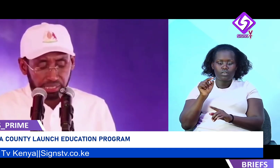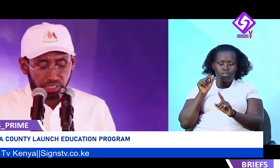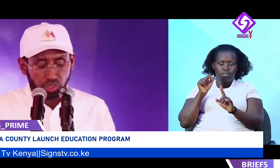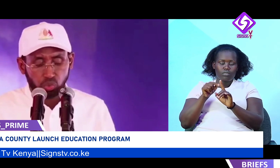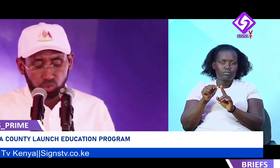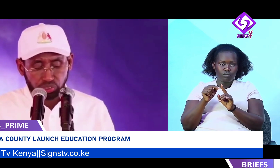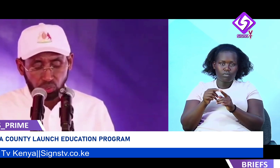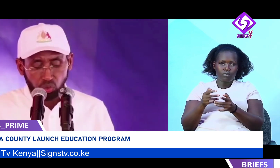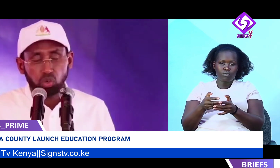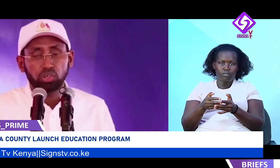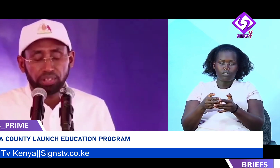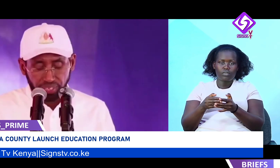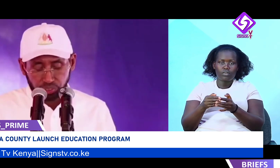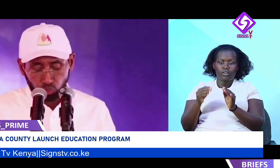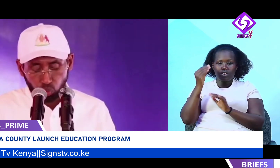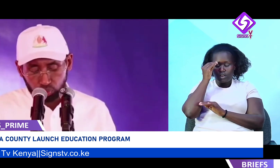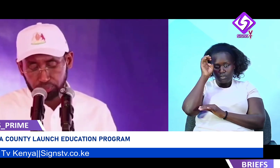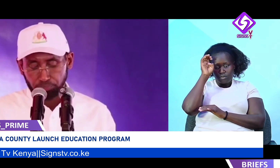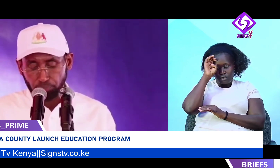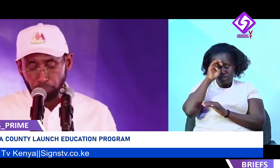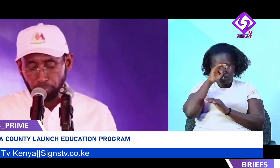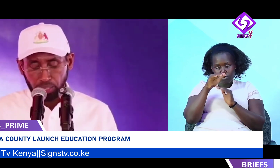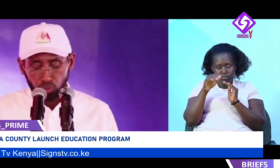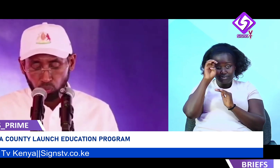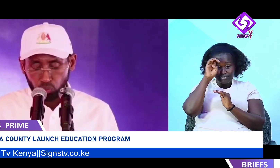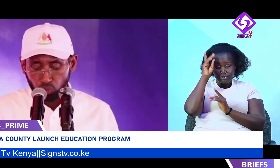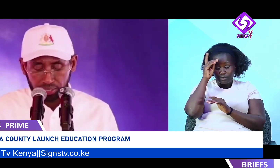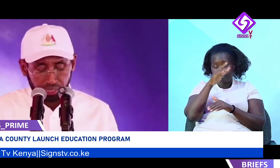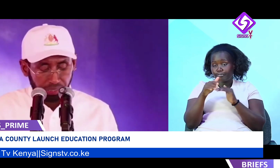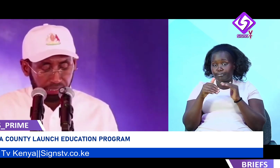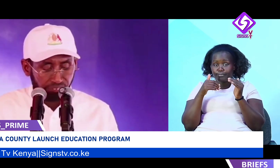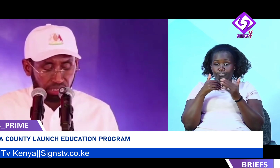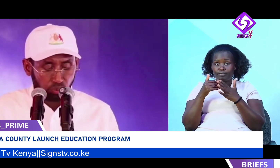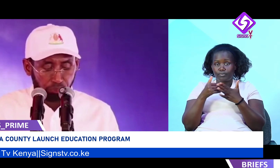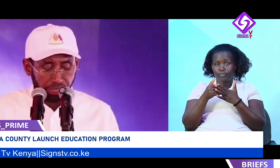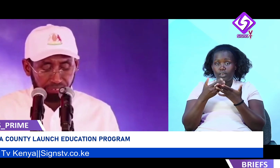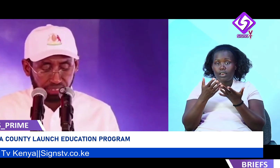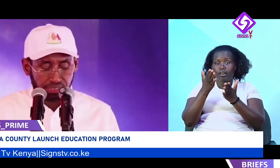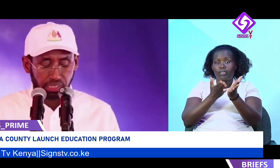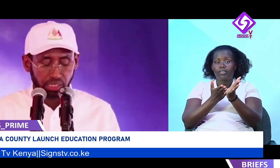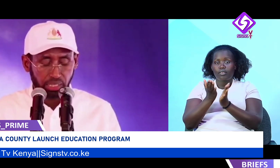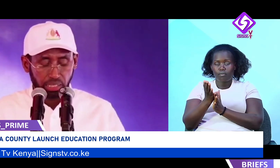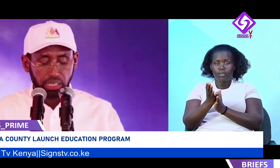education across all the 30 wards, while the remaining funds will benefit